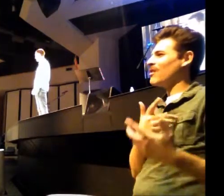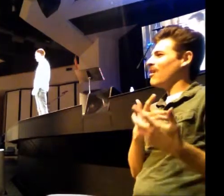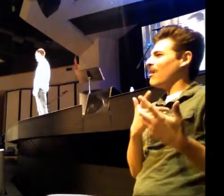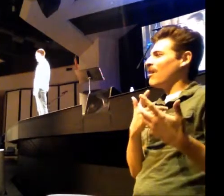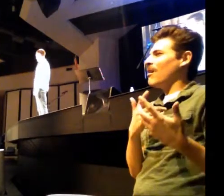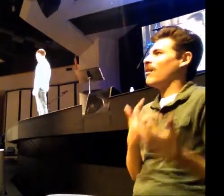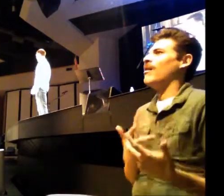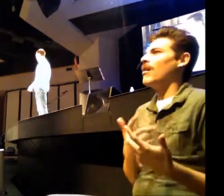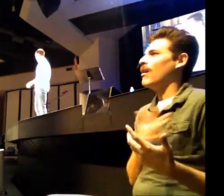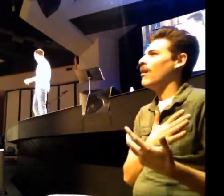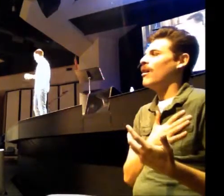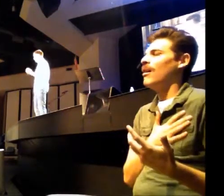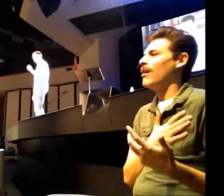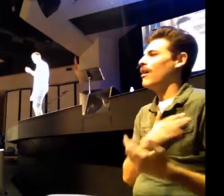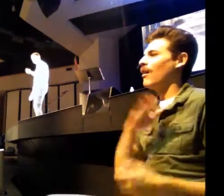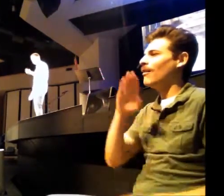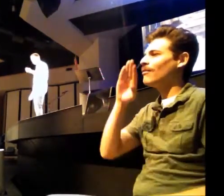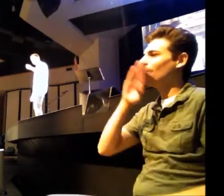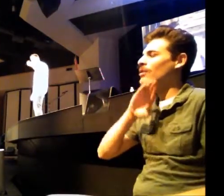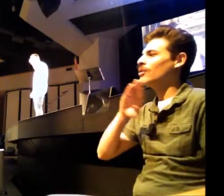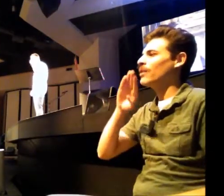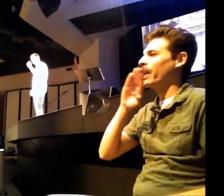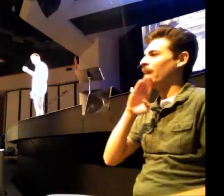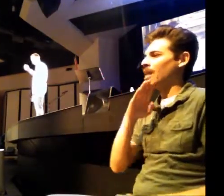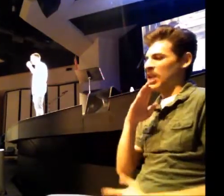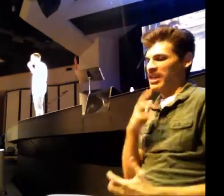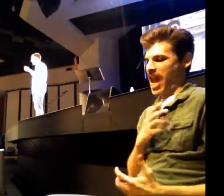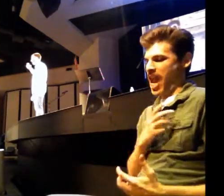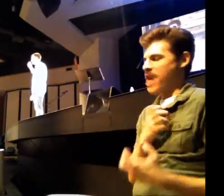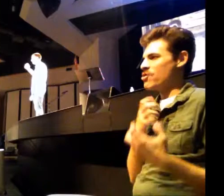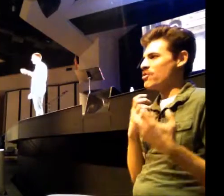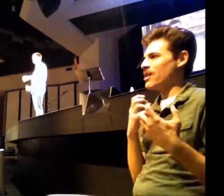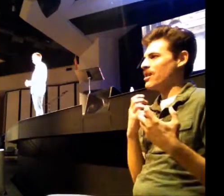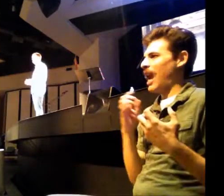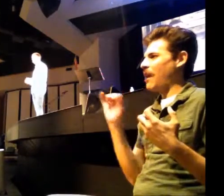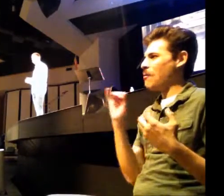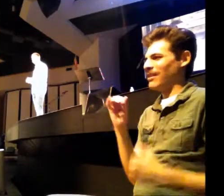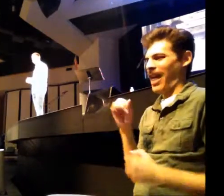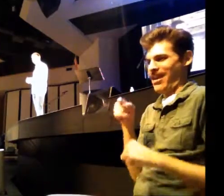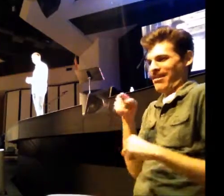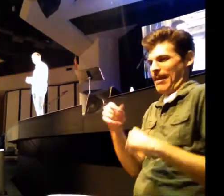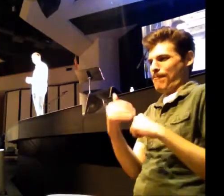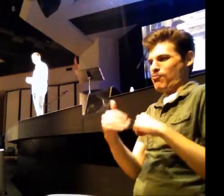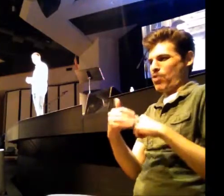and angry. And I'm telling you, it's like it was the bread of my affliction.